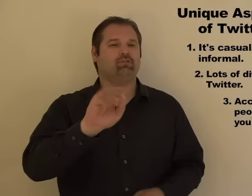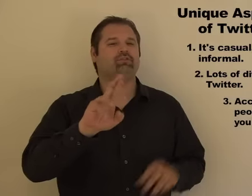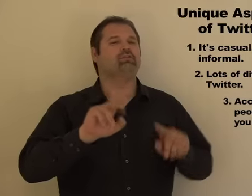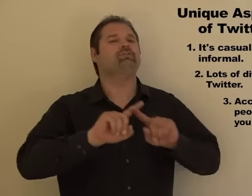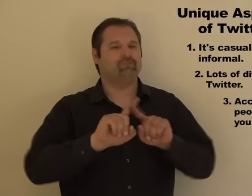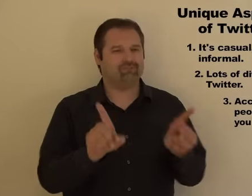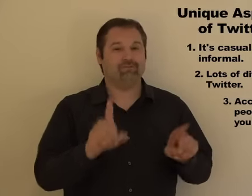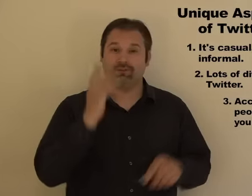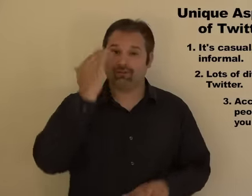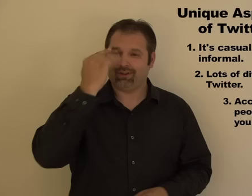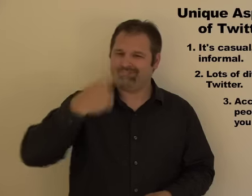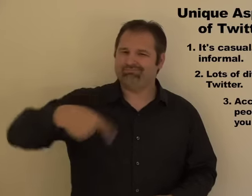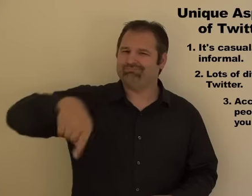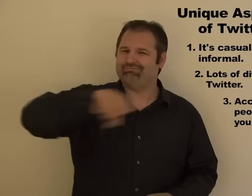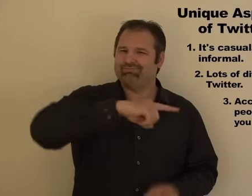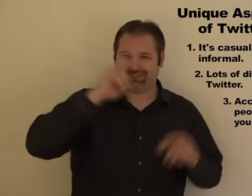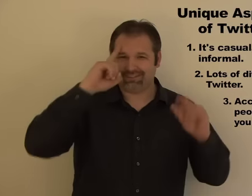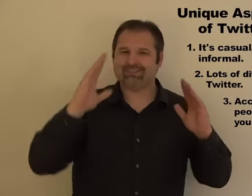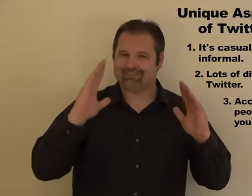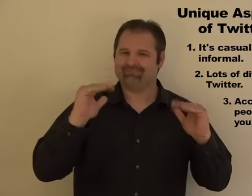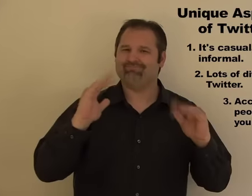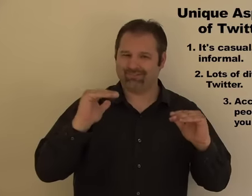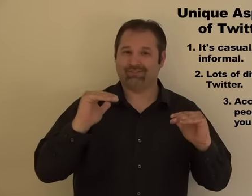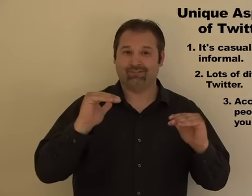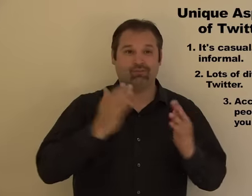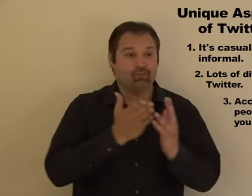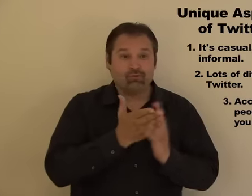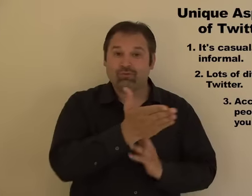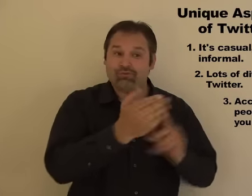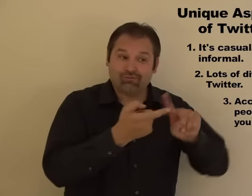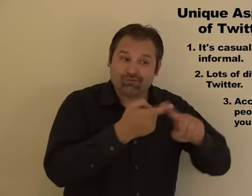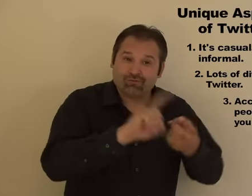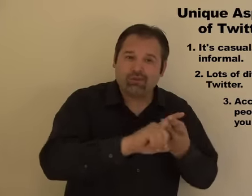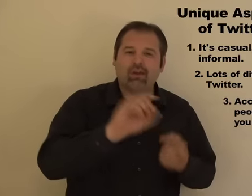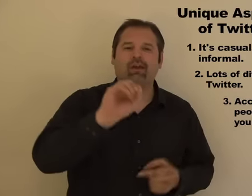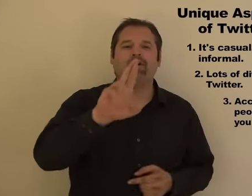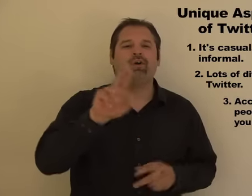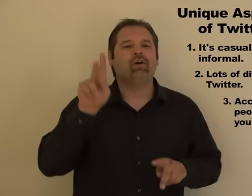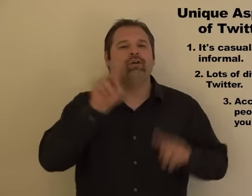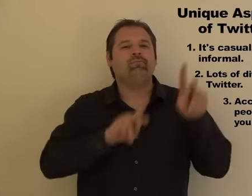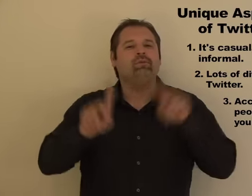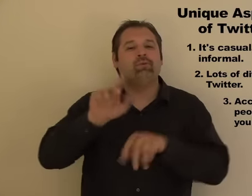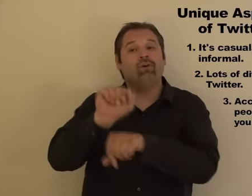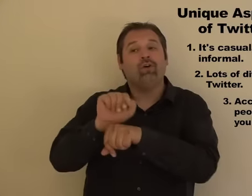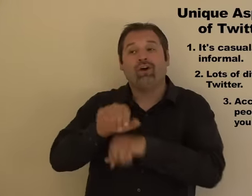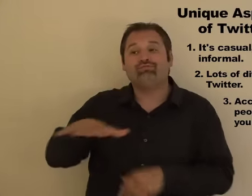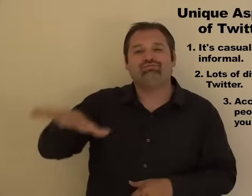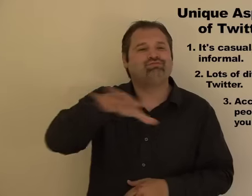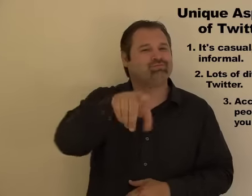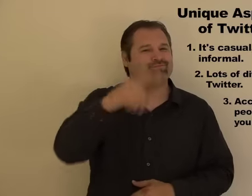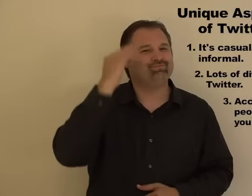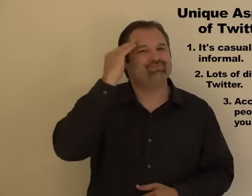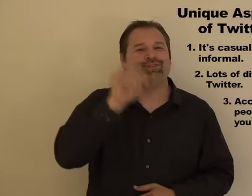is acceptable and expected to follow people on Twitter because another friend or colleague is doing so.